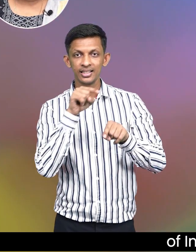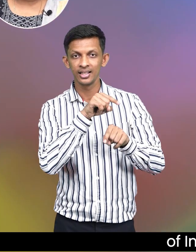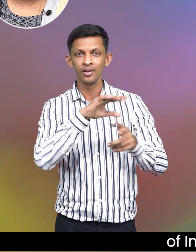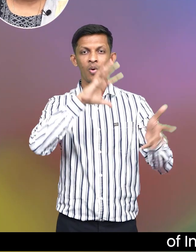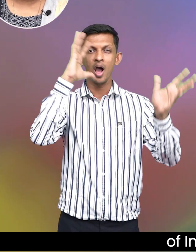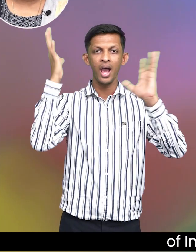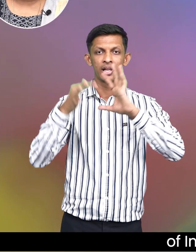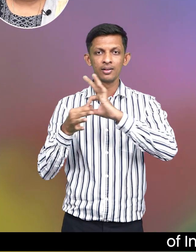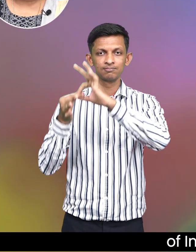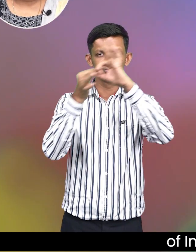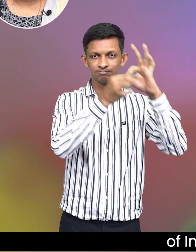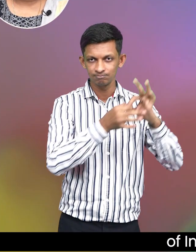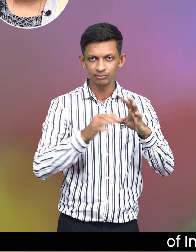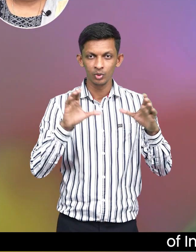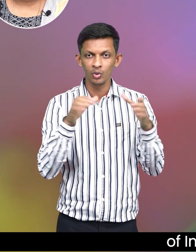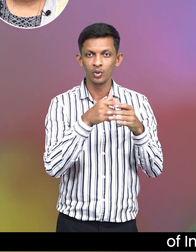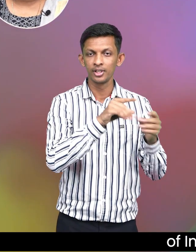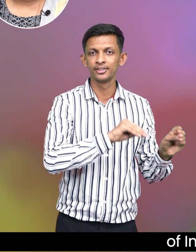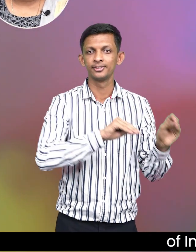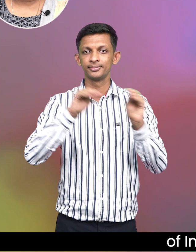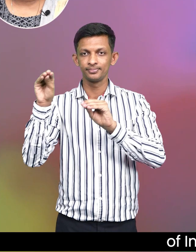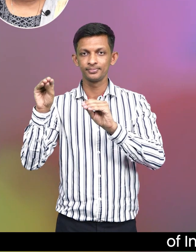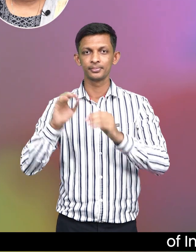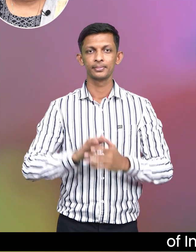Monitoring of international migration.